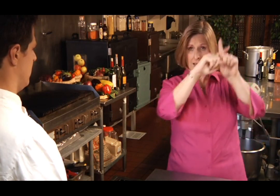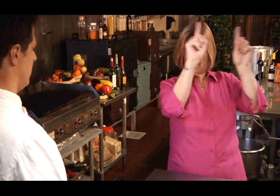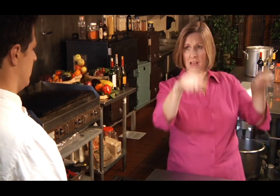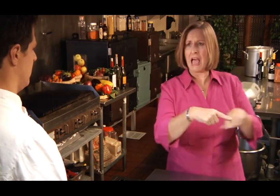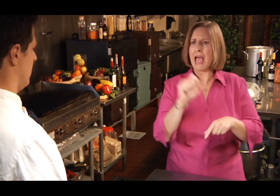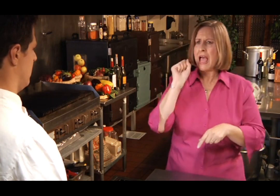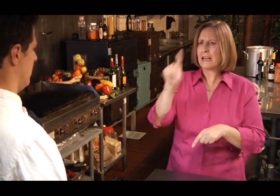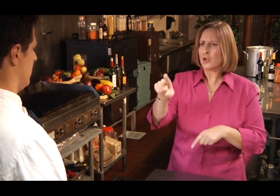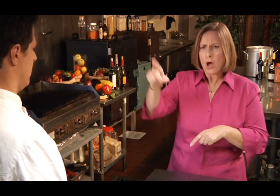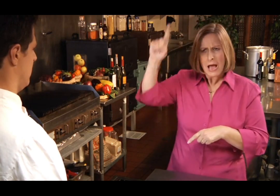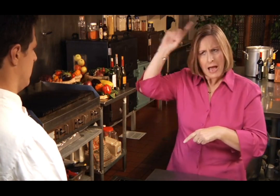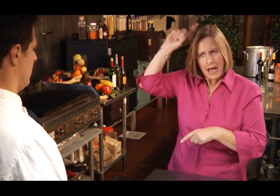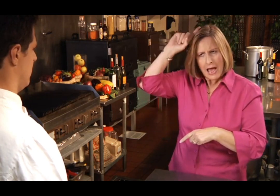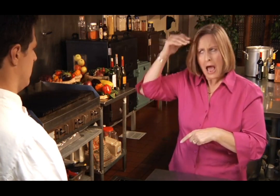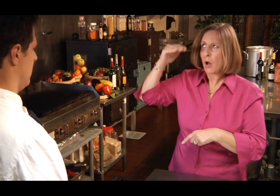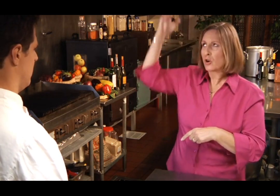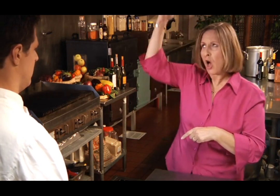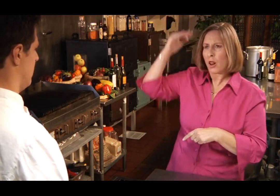This chart uses your height and weight